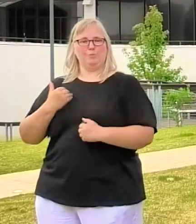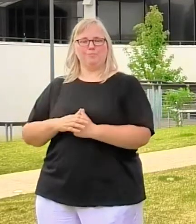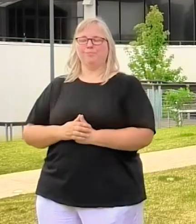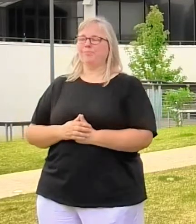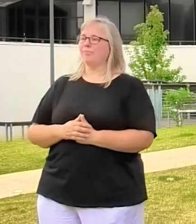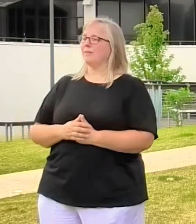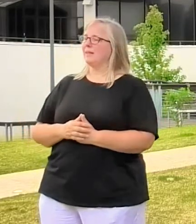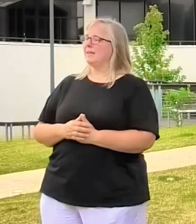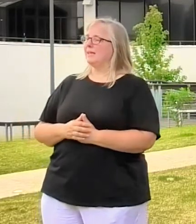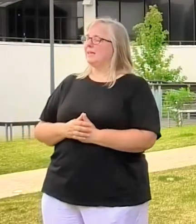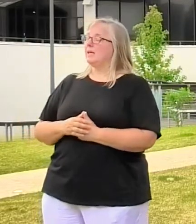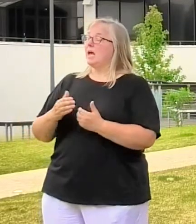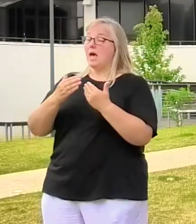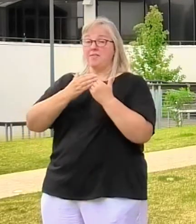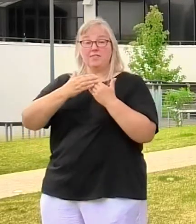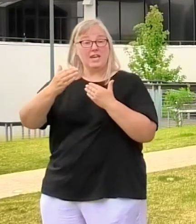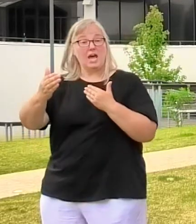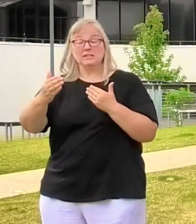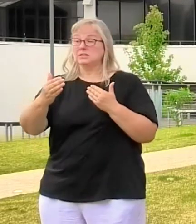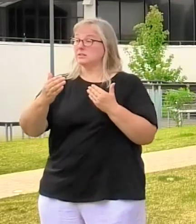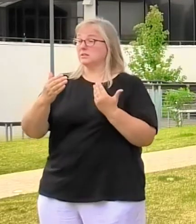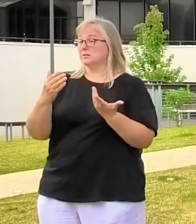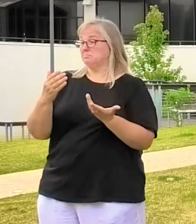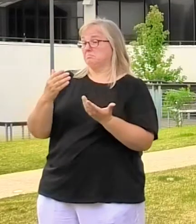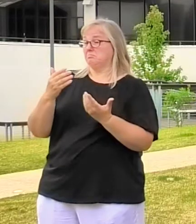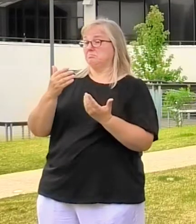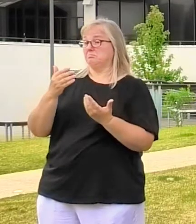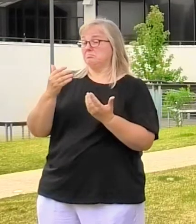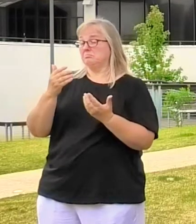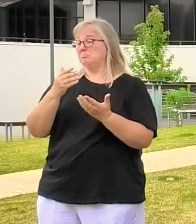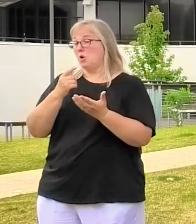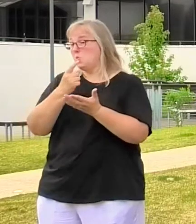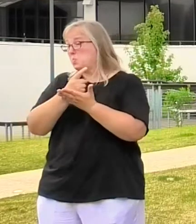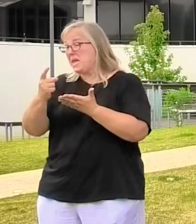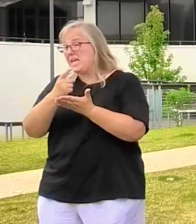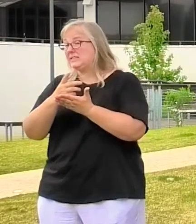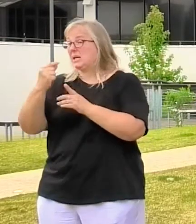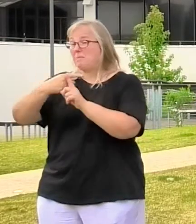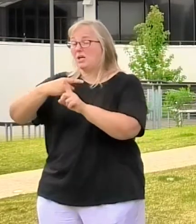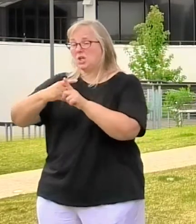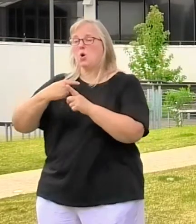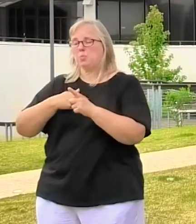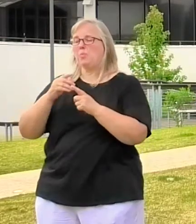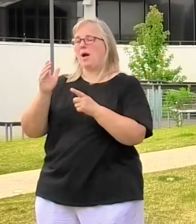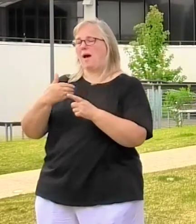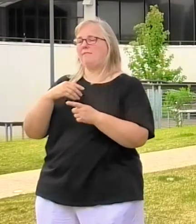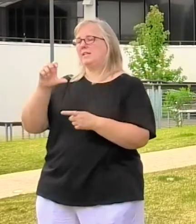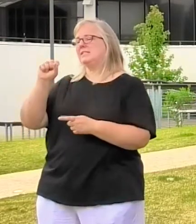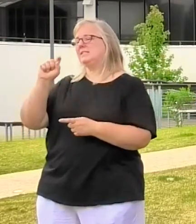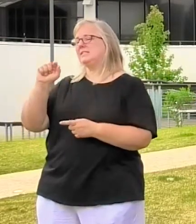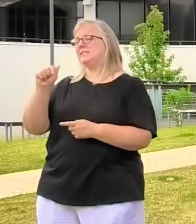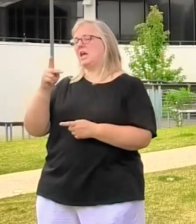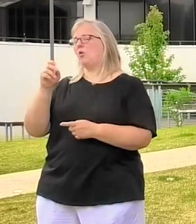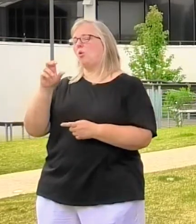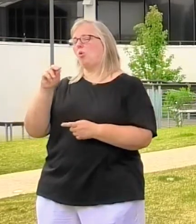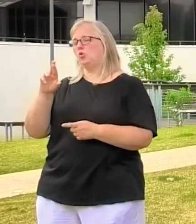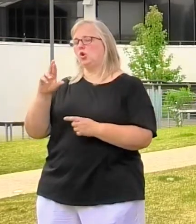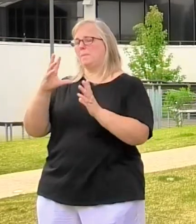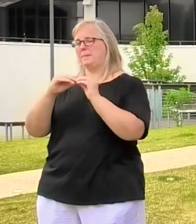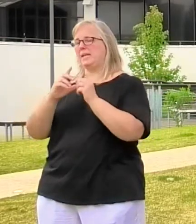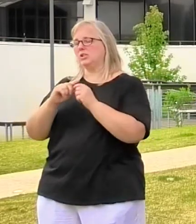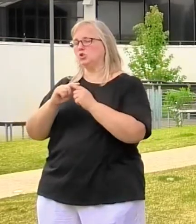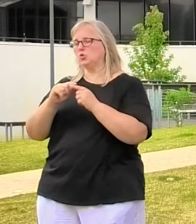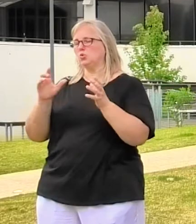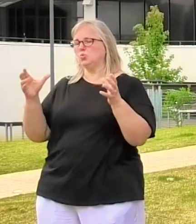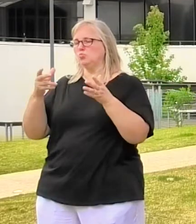In the next coming weeks and months, we will begin to host stakeholder meetings to review and discuss our preliminary design and